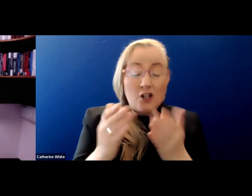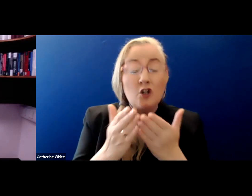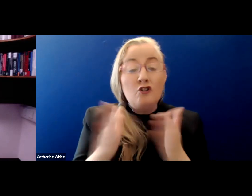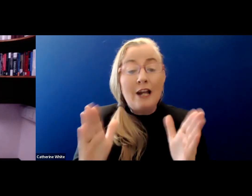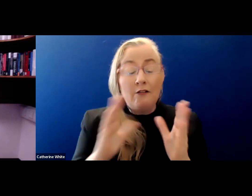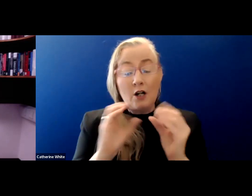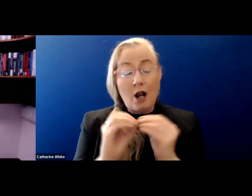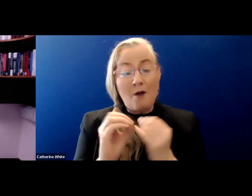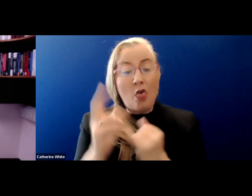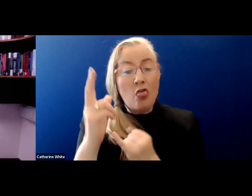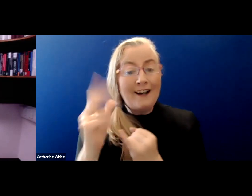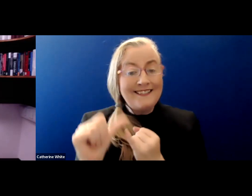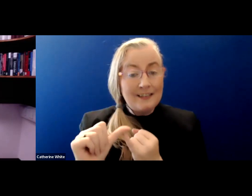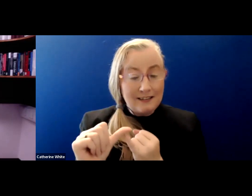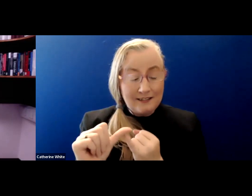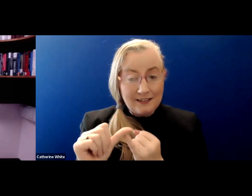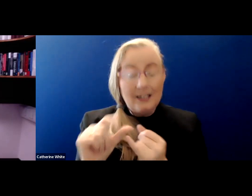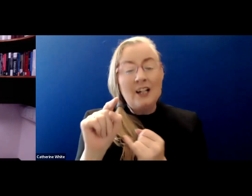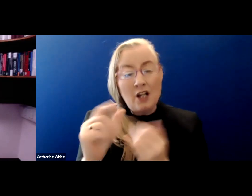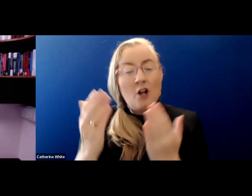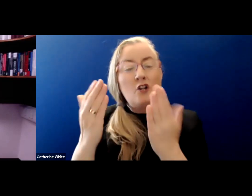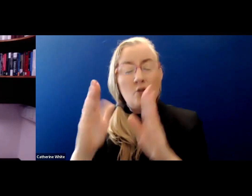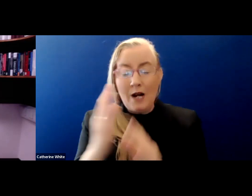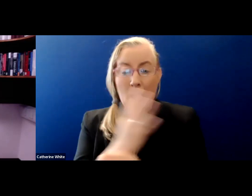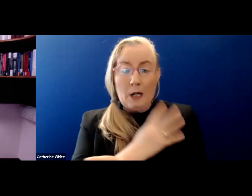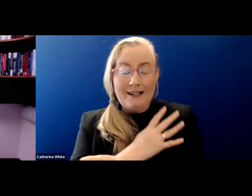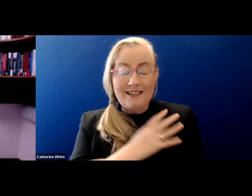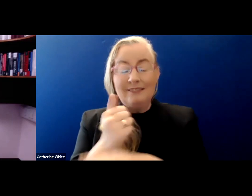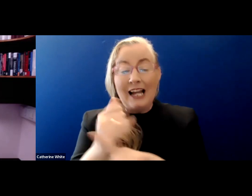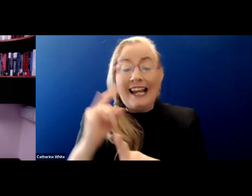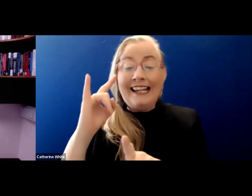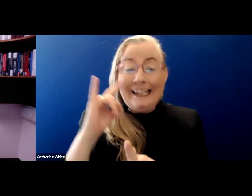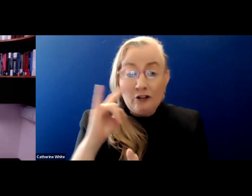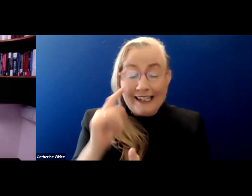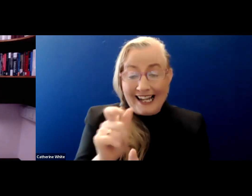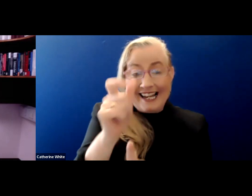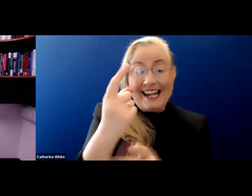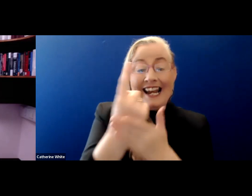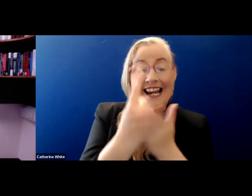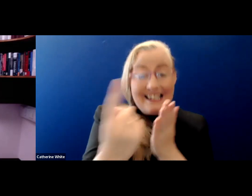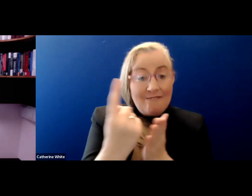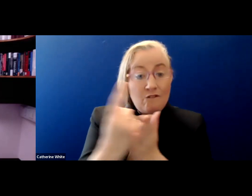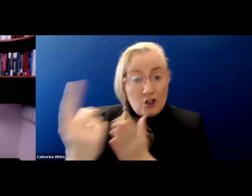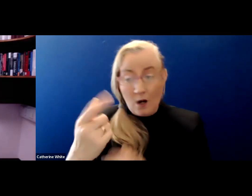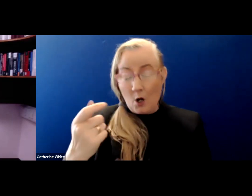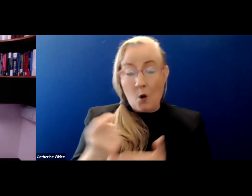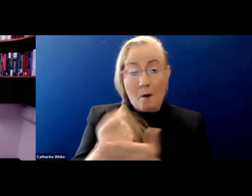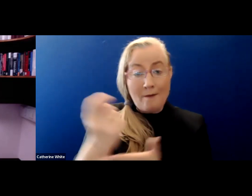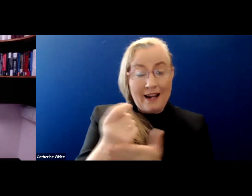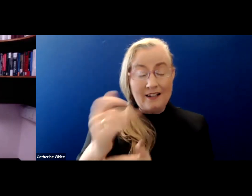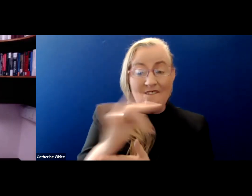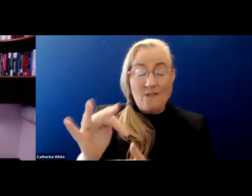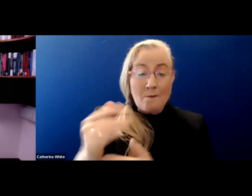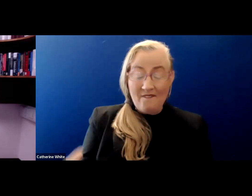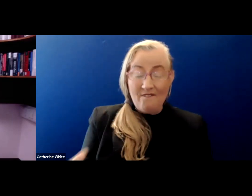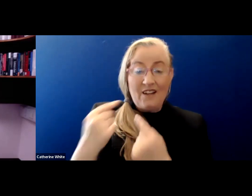36 opens the possibility of the committee hearing individual complaints from victims of